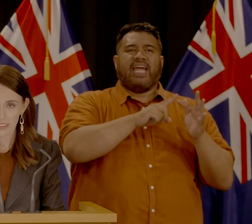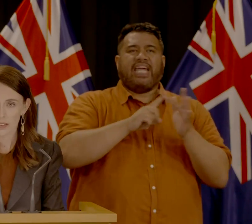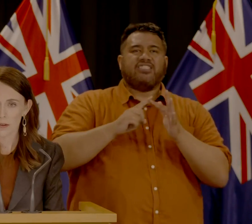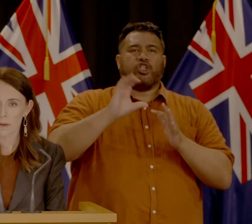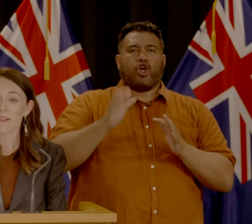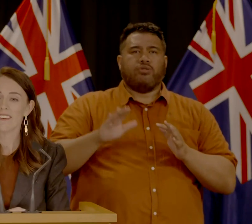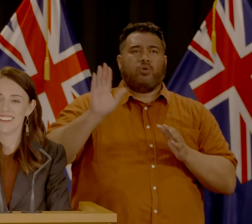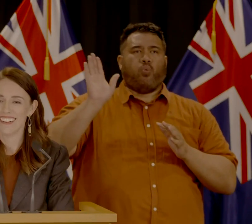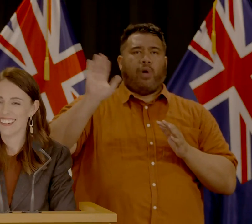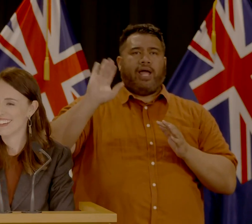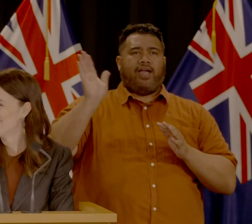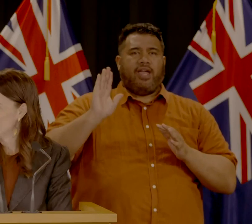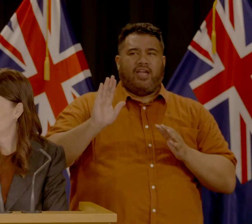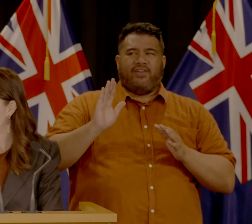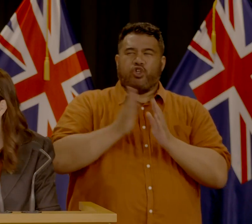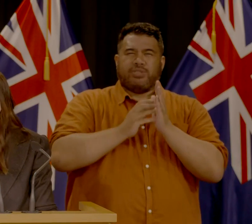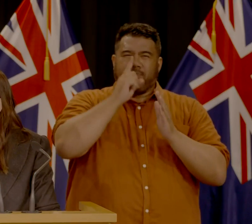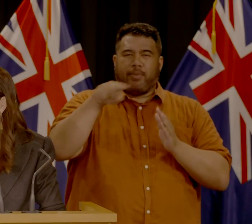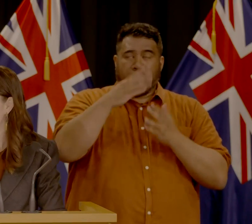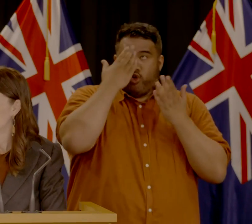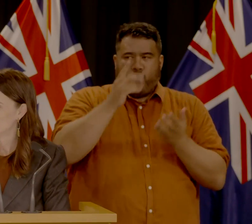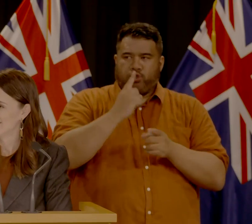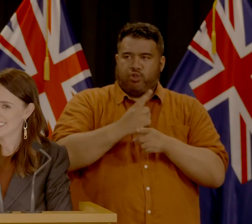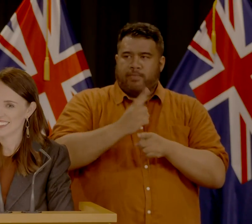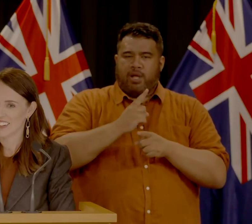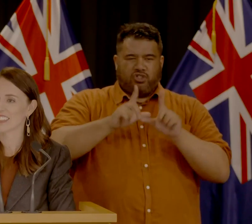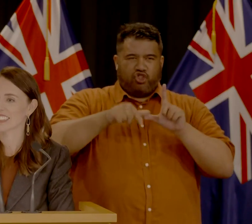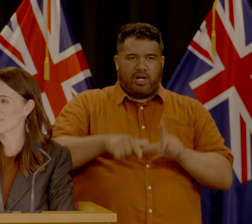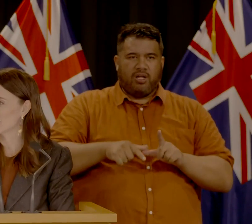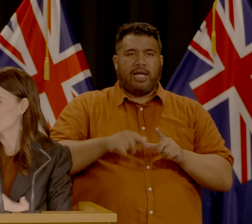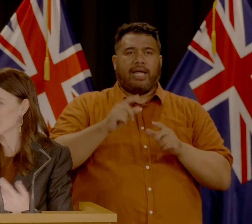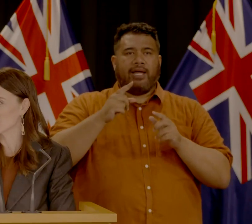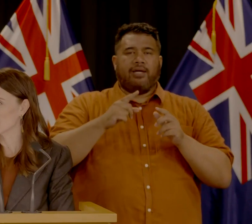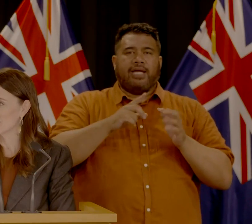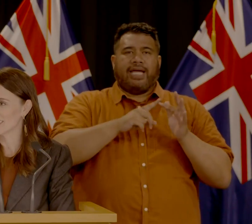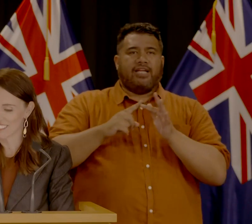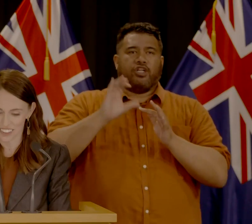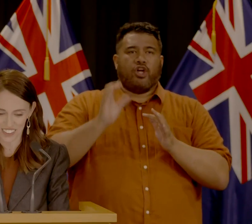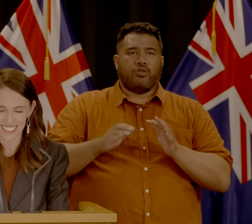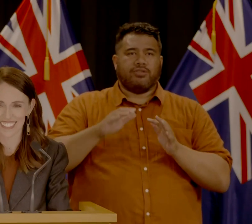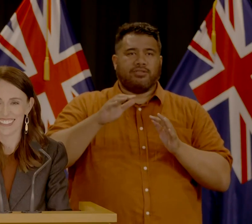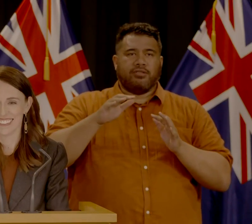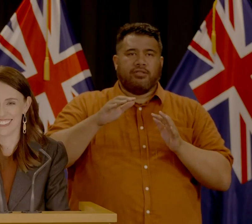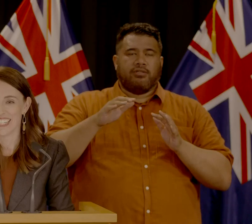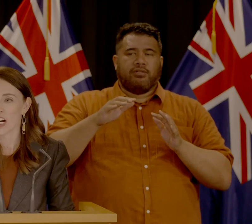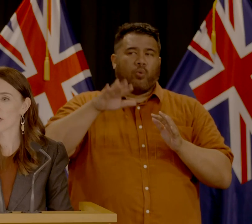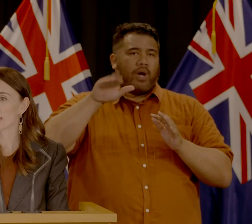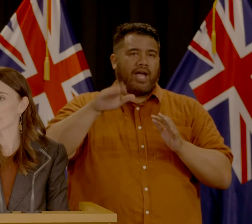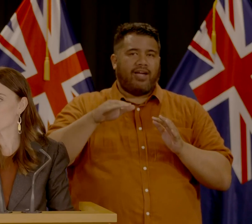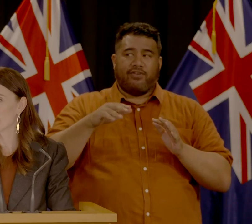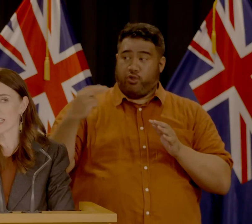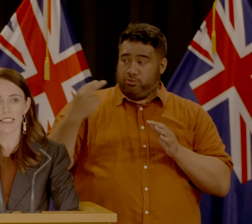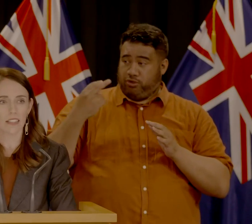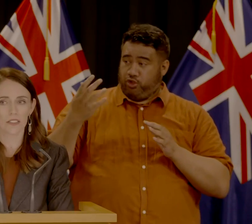I don't know what that is, and a lot of New Zealanders, it seems, don't know what it is. Are you able to demonstrate? I just gave it with such subtlety you didn't even notice. Who